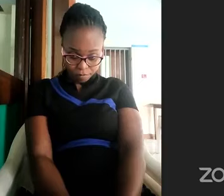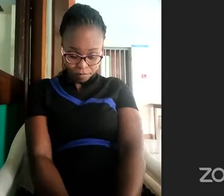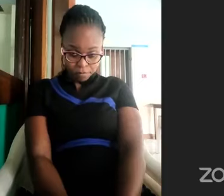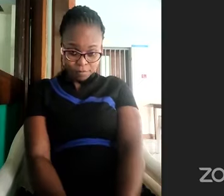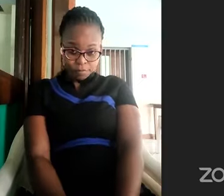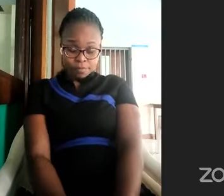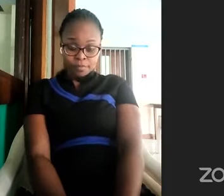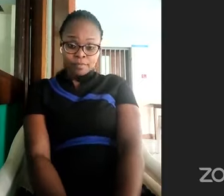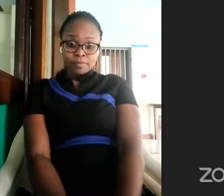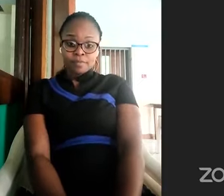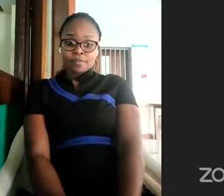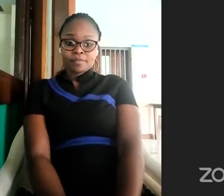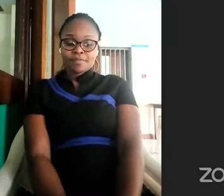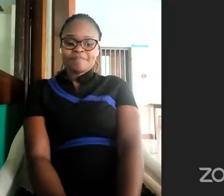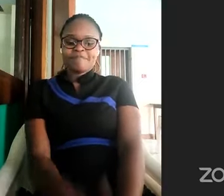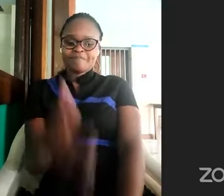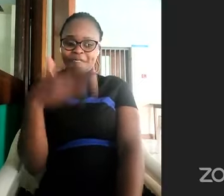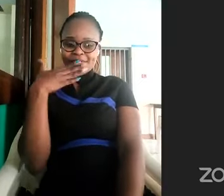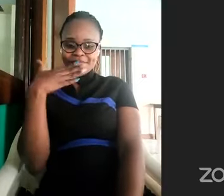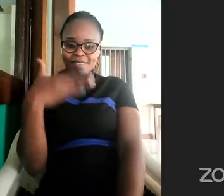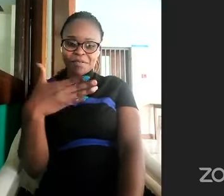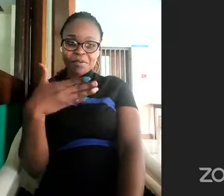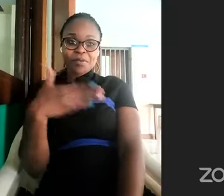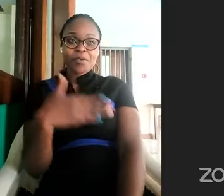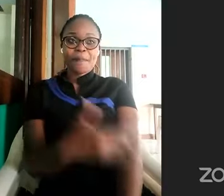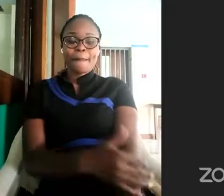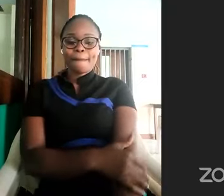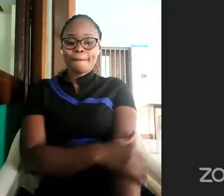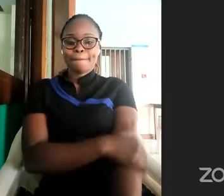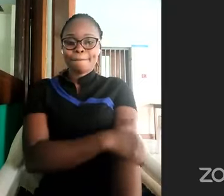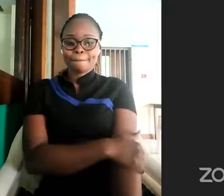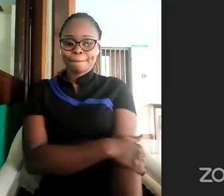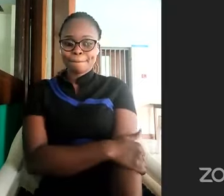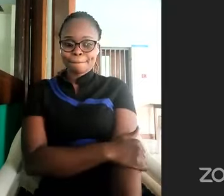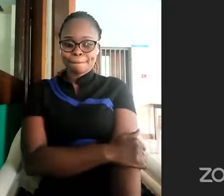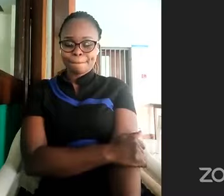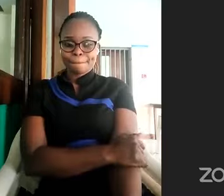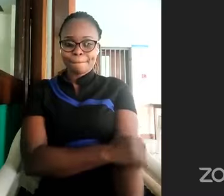Kiswahili ni ngumu kwangu huko, usijali. So thank you so much.